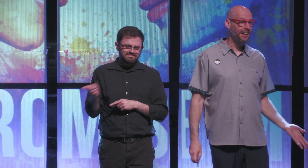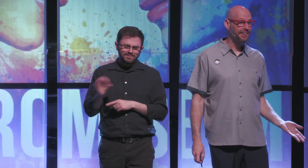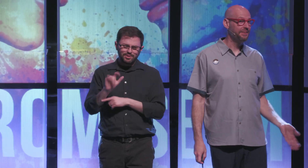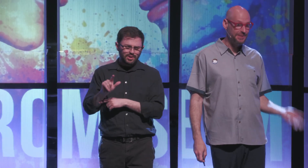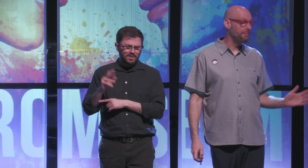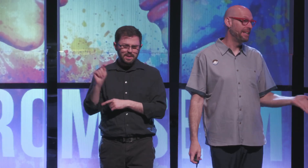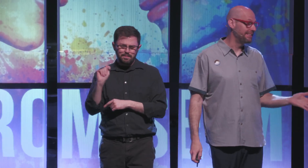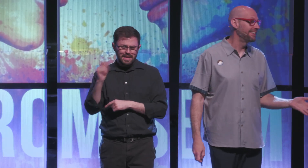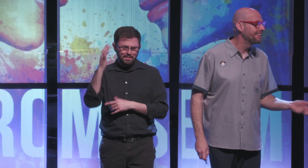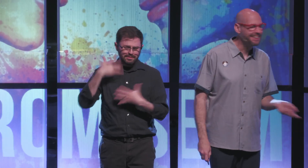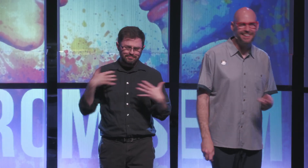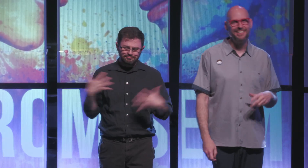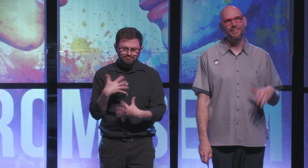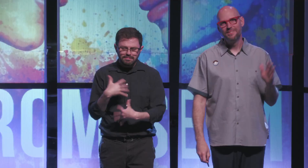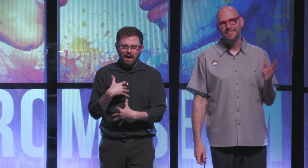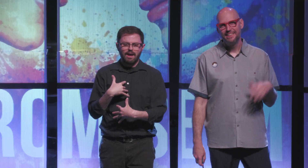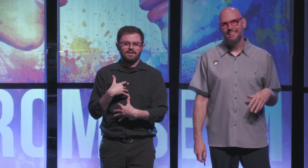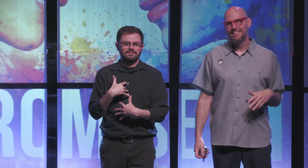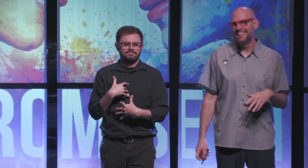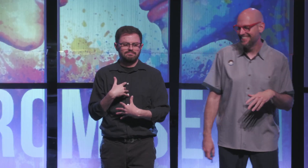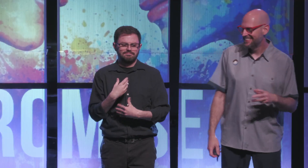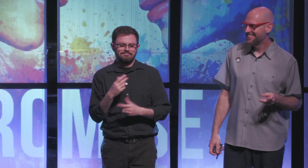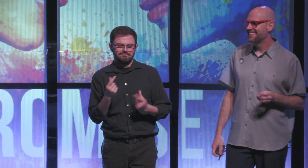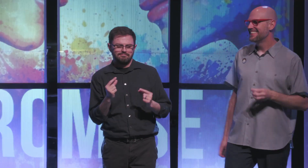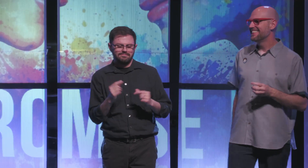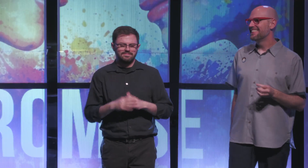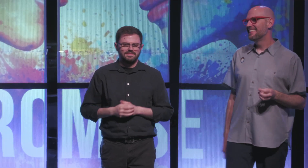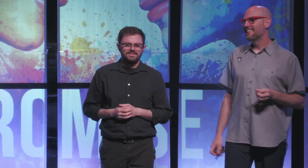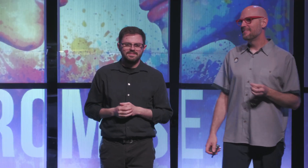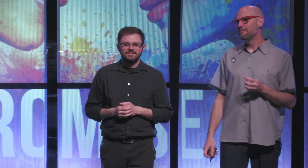so scared. It was amazing. No.